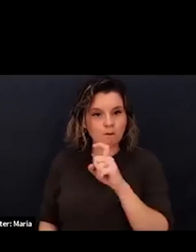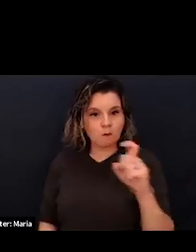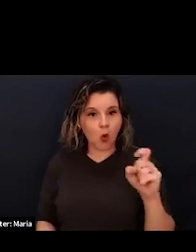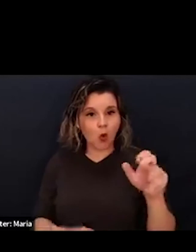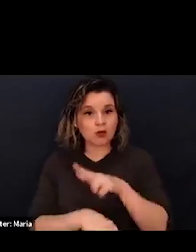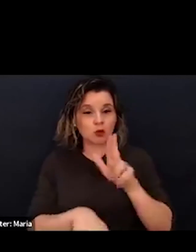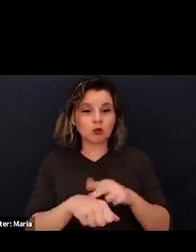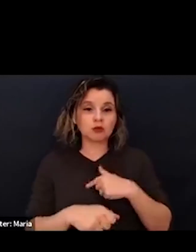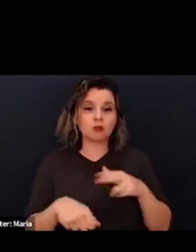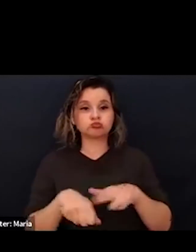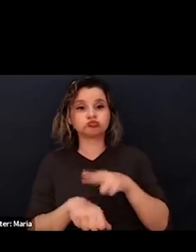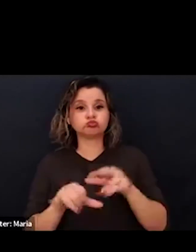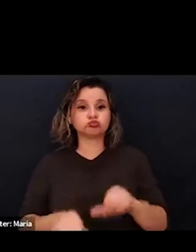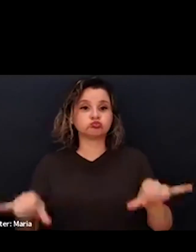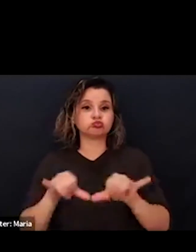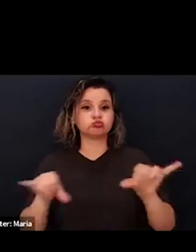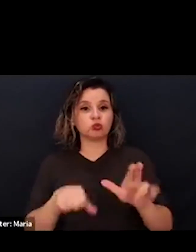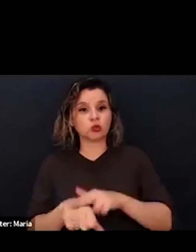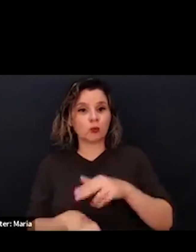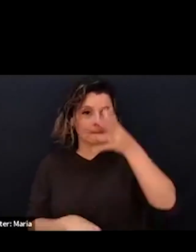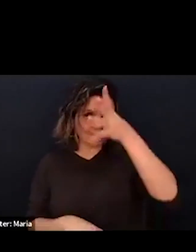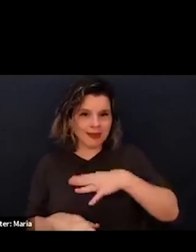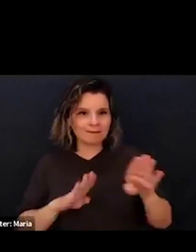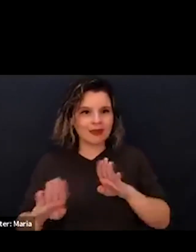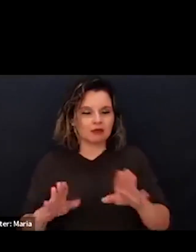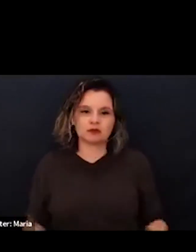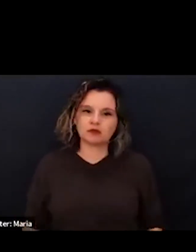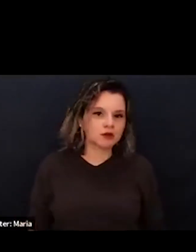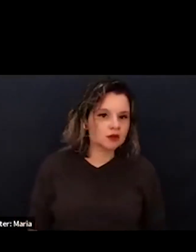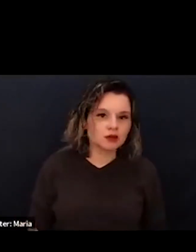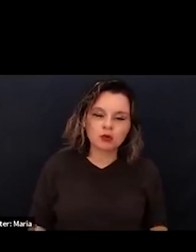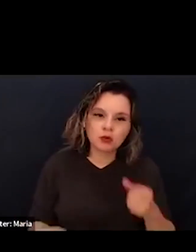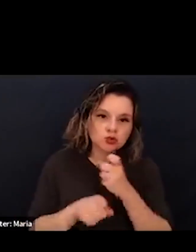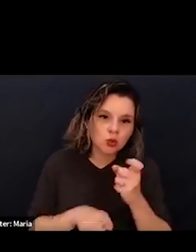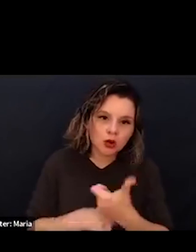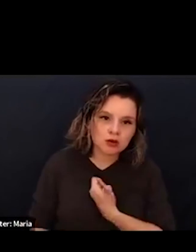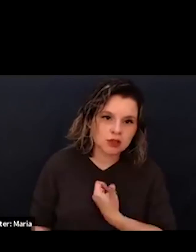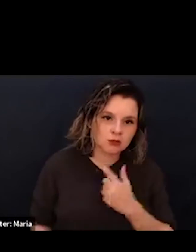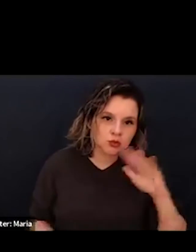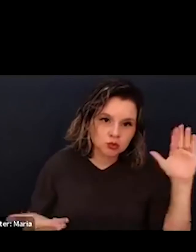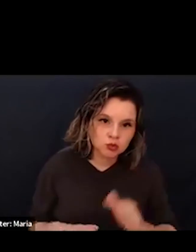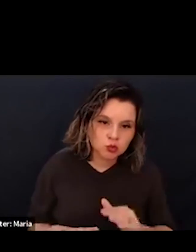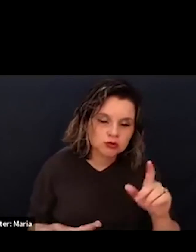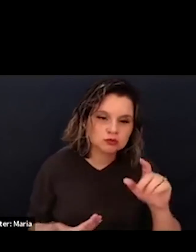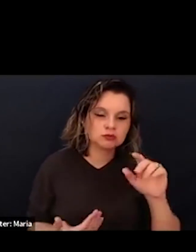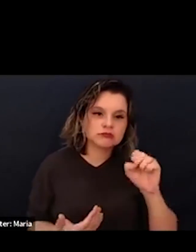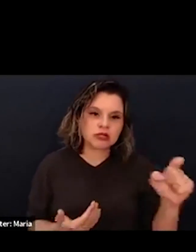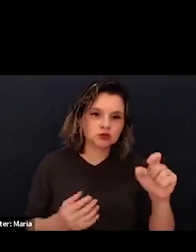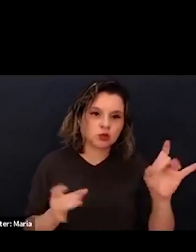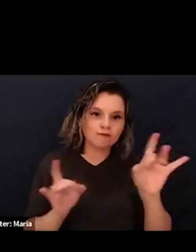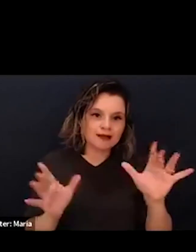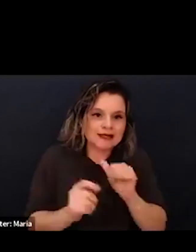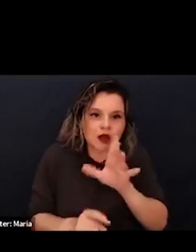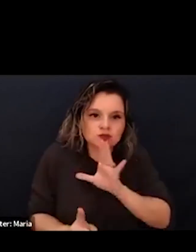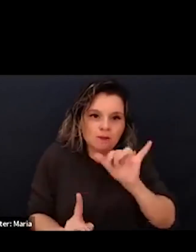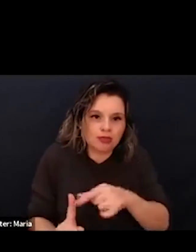normative heterosexual male behavior. We're kidding ourselves if we think we can talk about reducing sexual violence and not talk about that. I